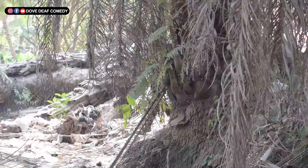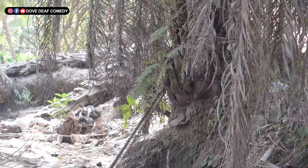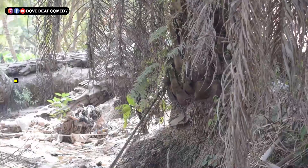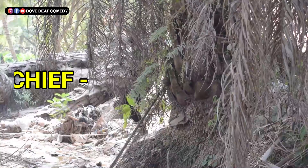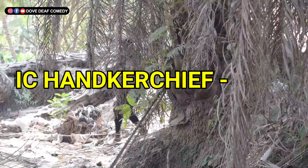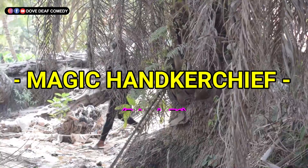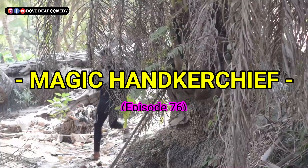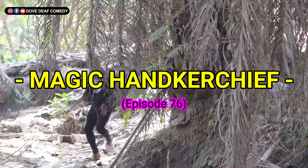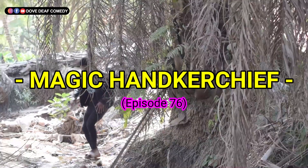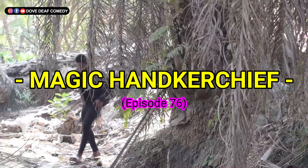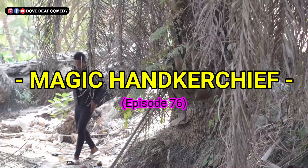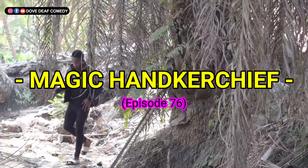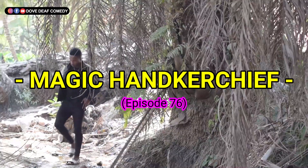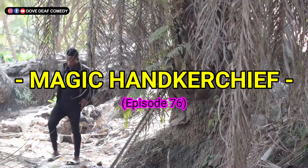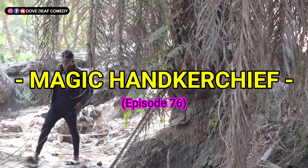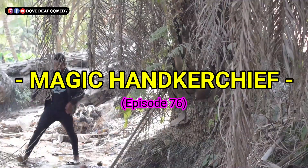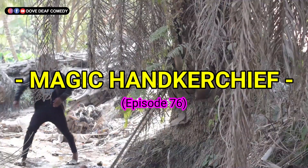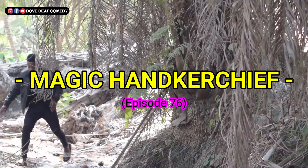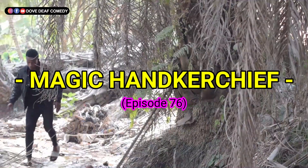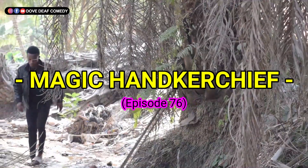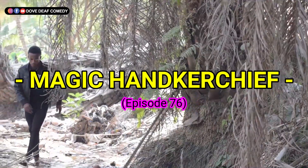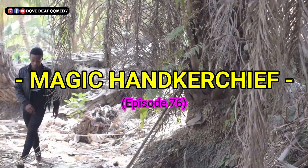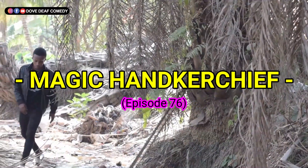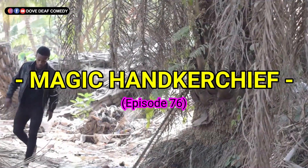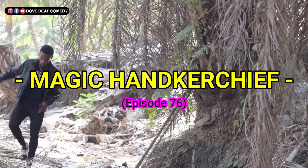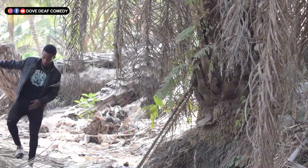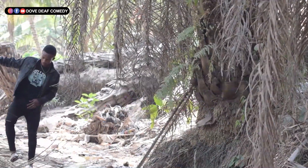Magic Handkerchief, Episode 76.